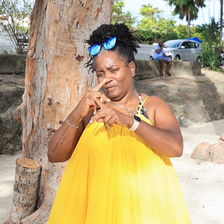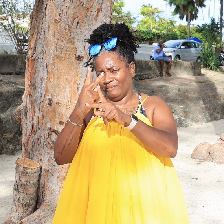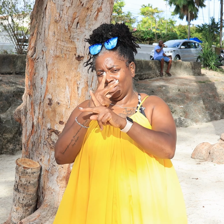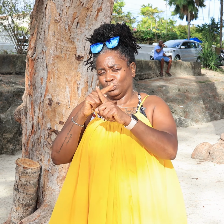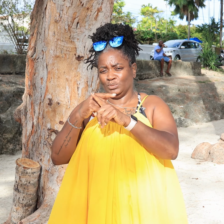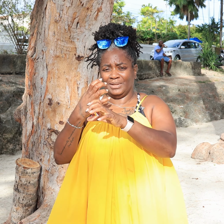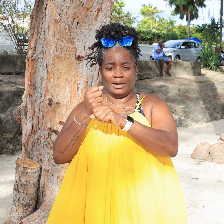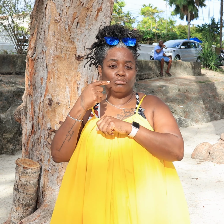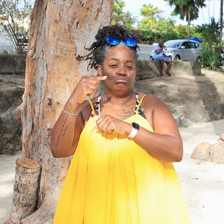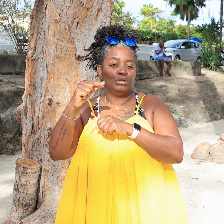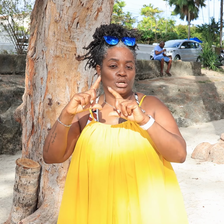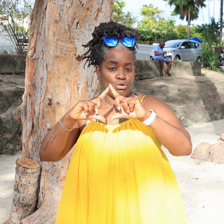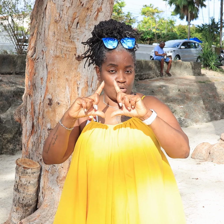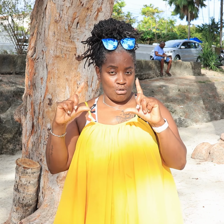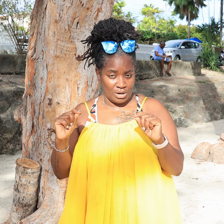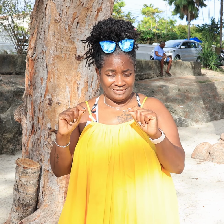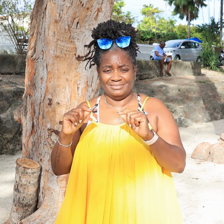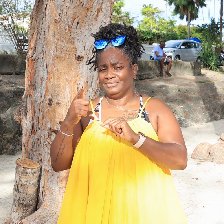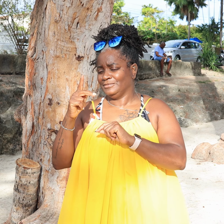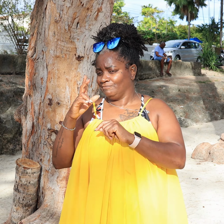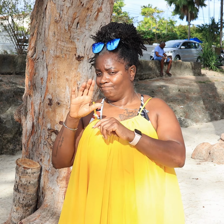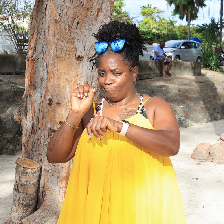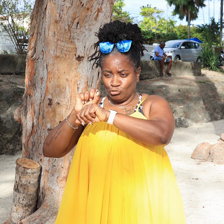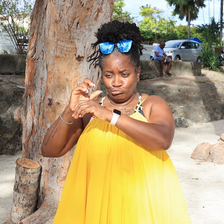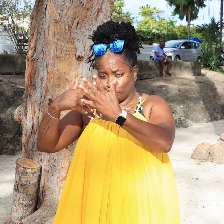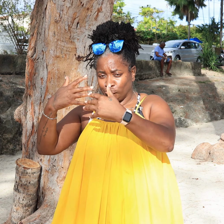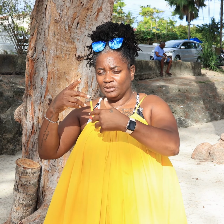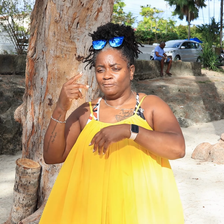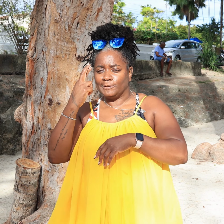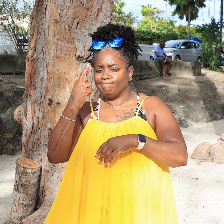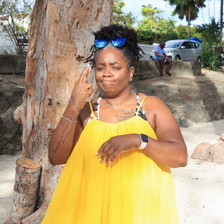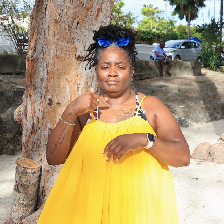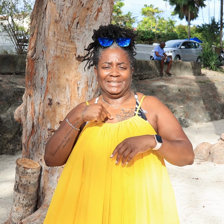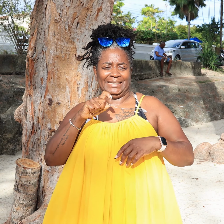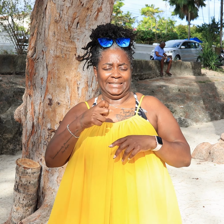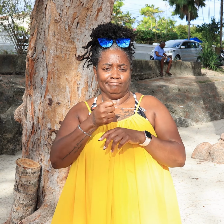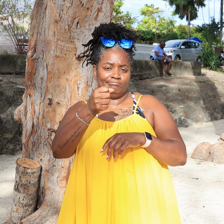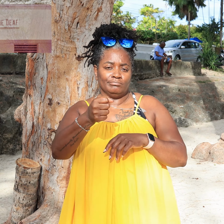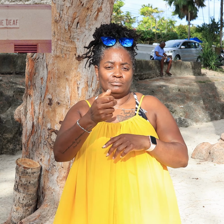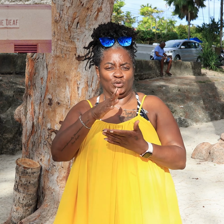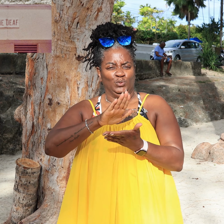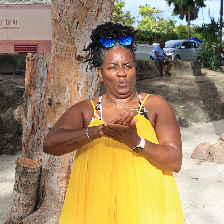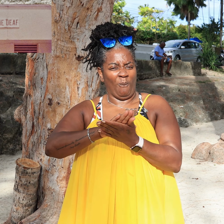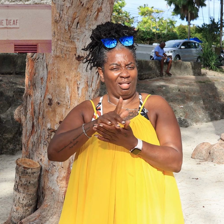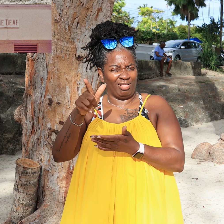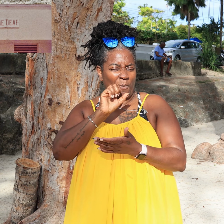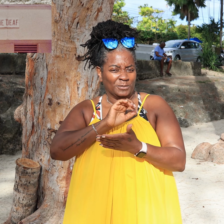and stay and figure out about getting the green card. So I was placed in